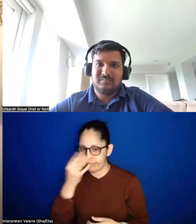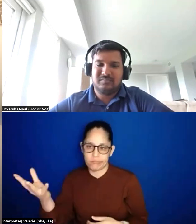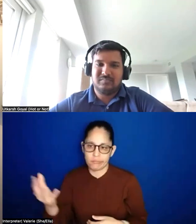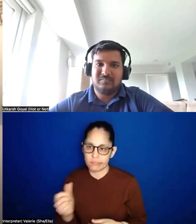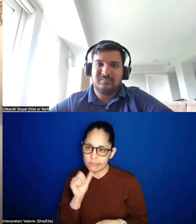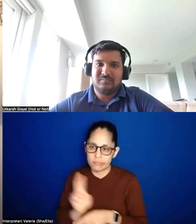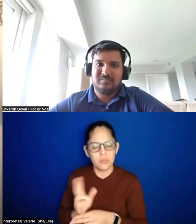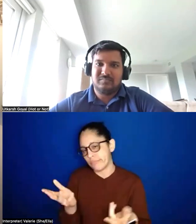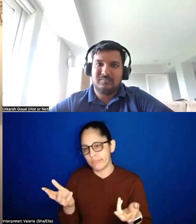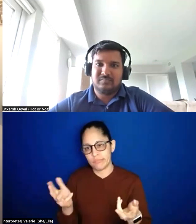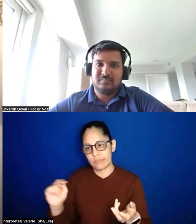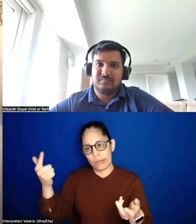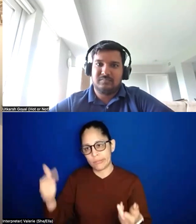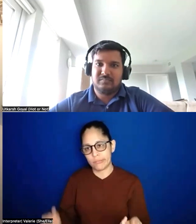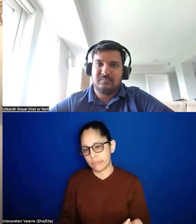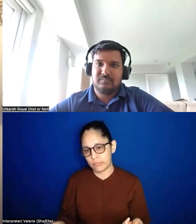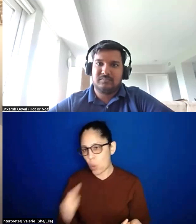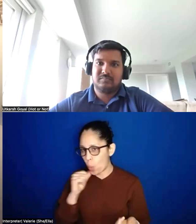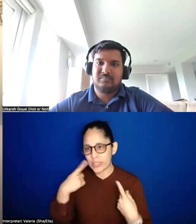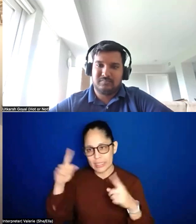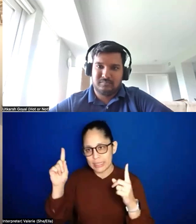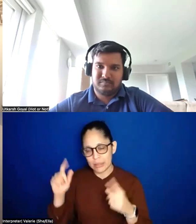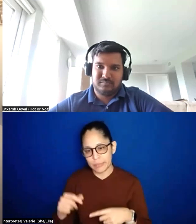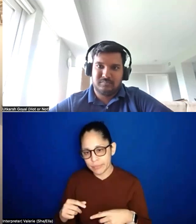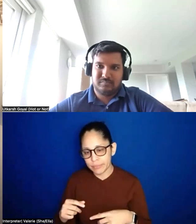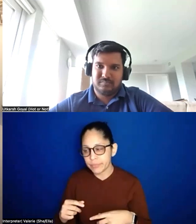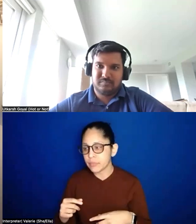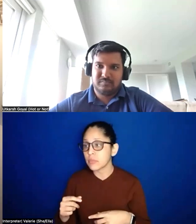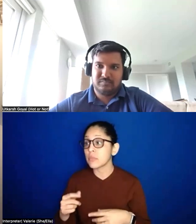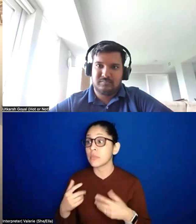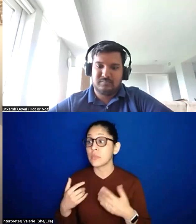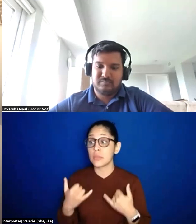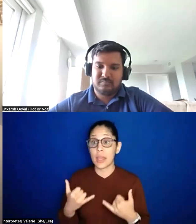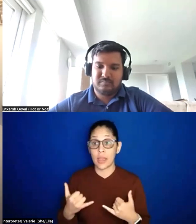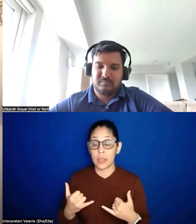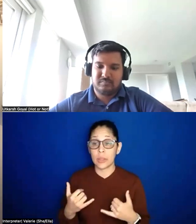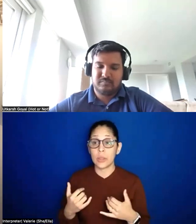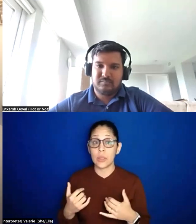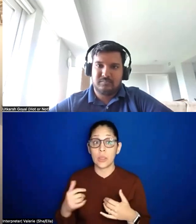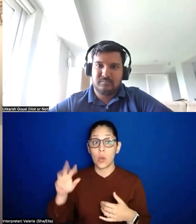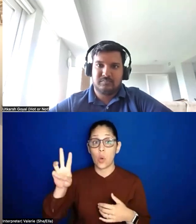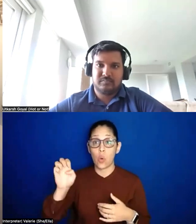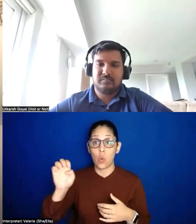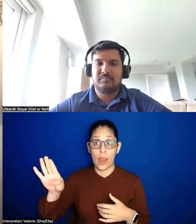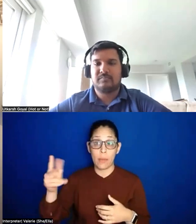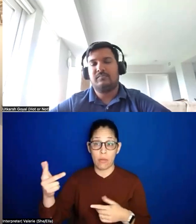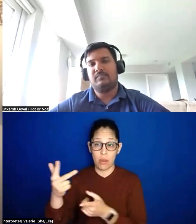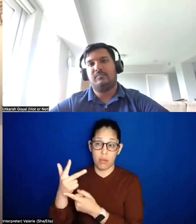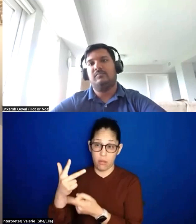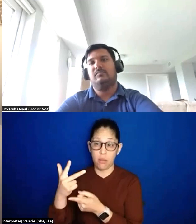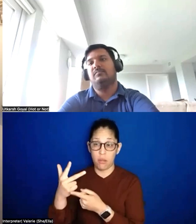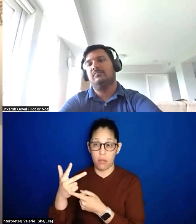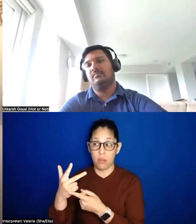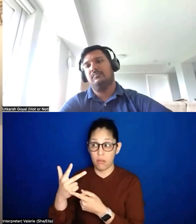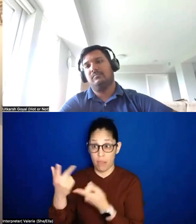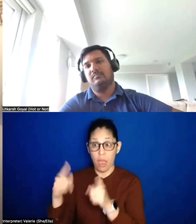use it, then it's never going to succeed. I think now that the whole Web3 movement is